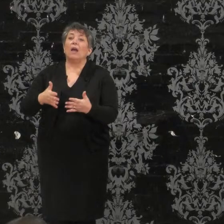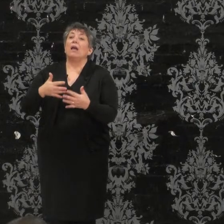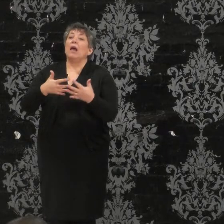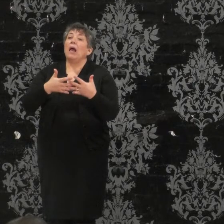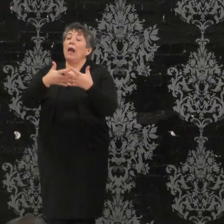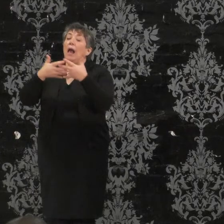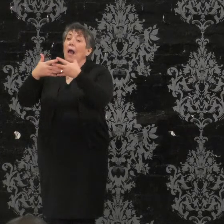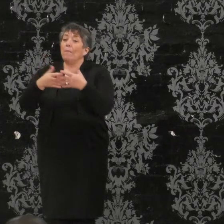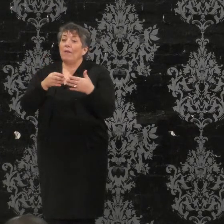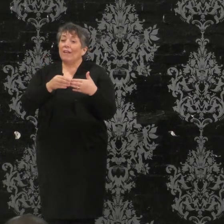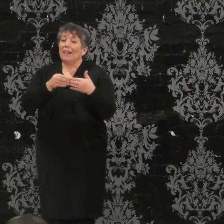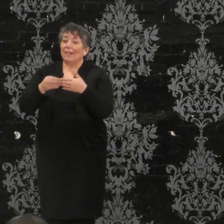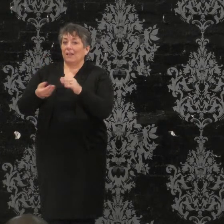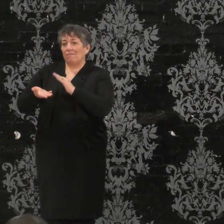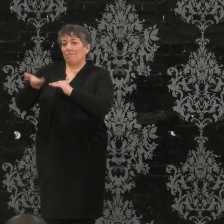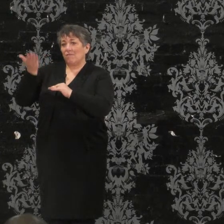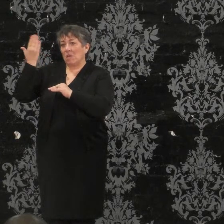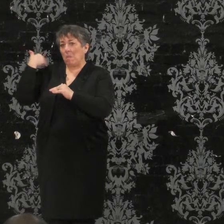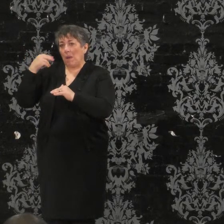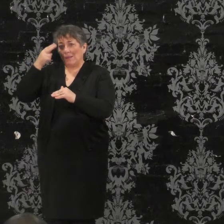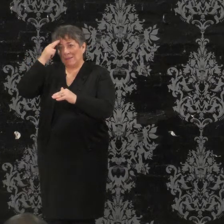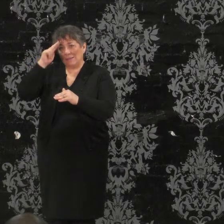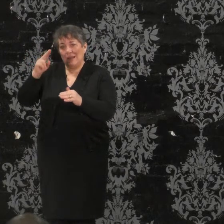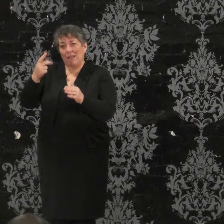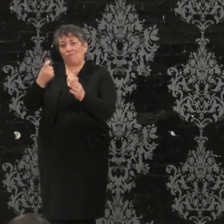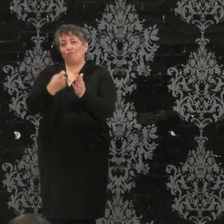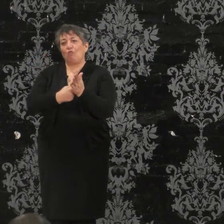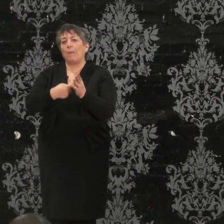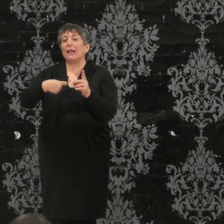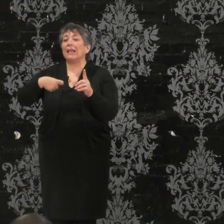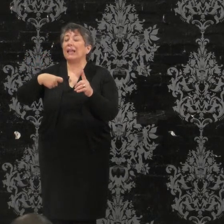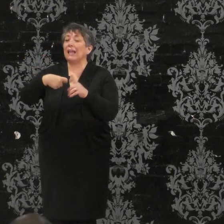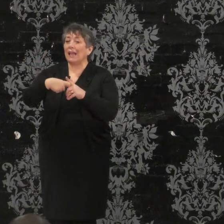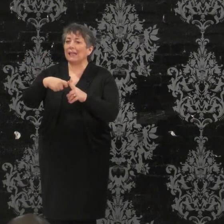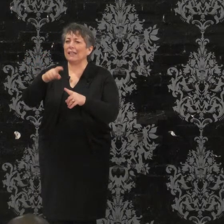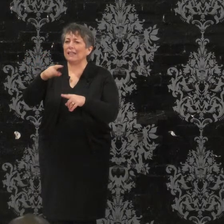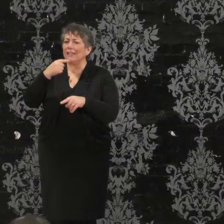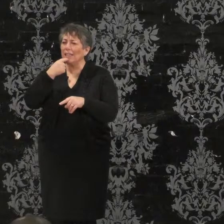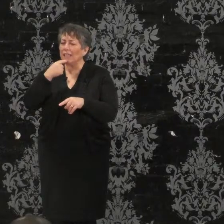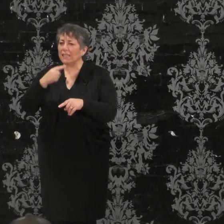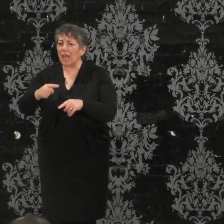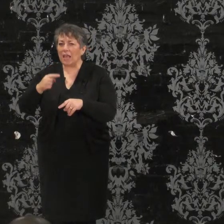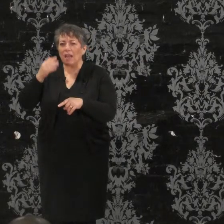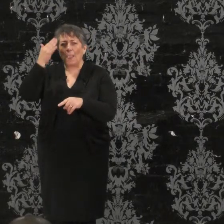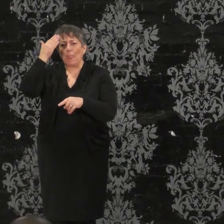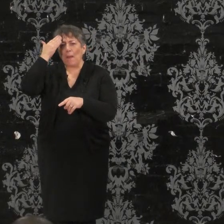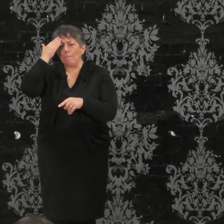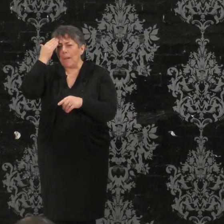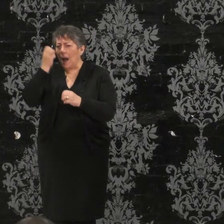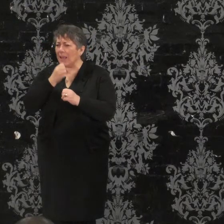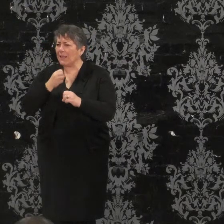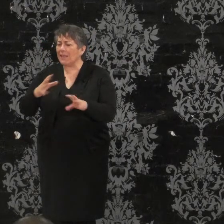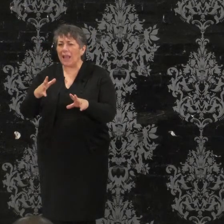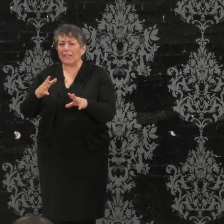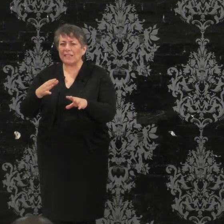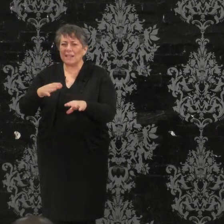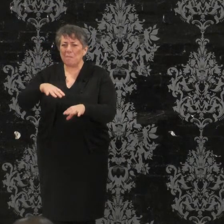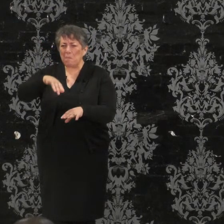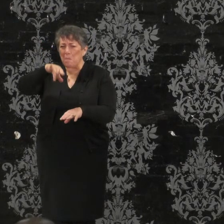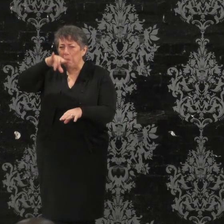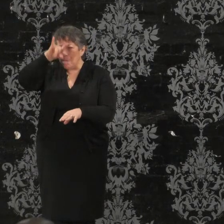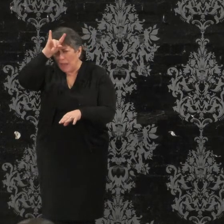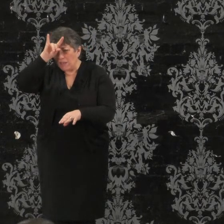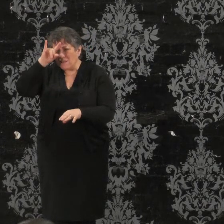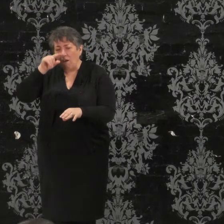of as the mindless menace of violence that stains our lands and our